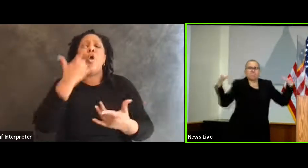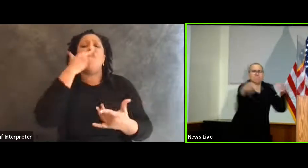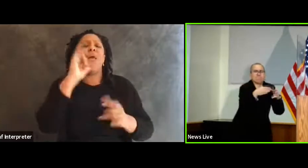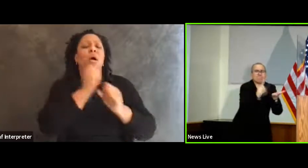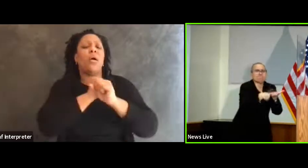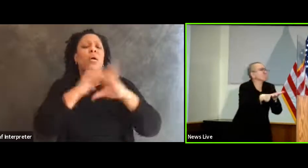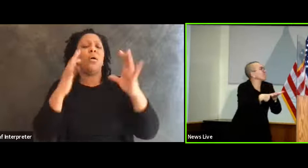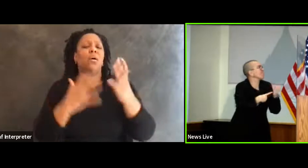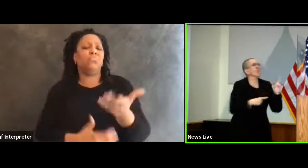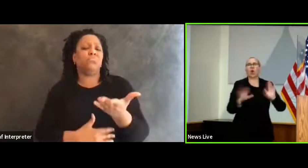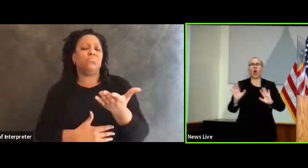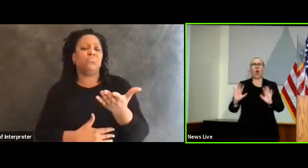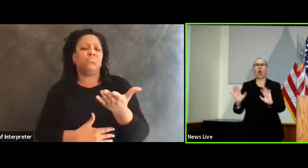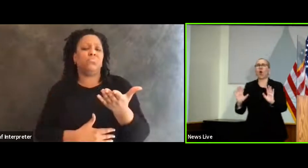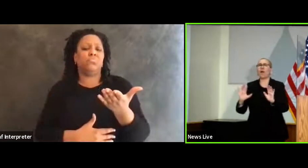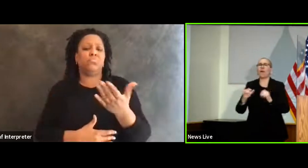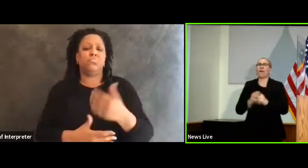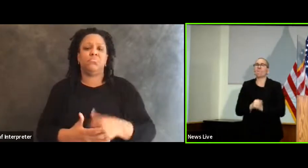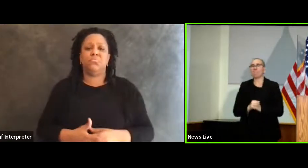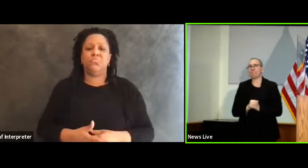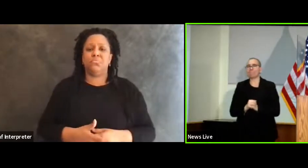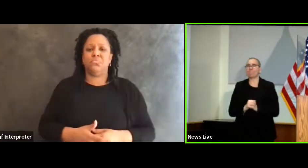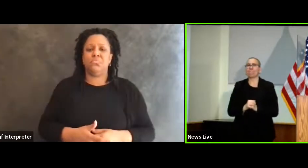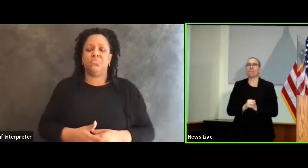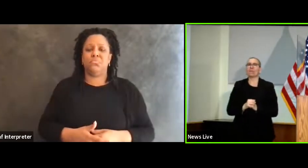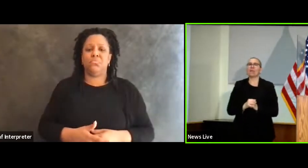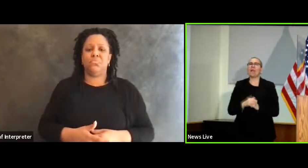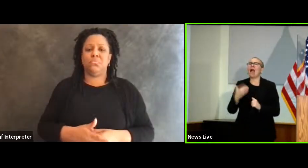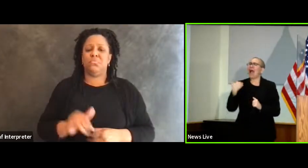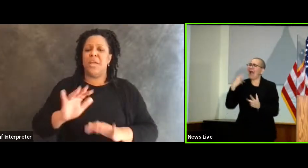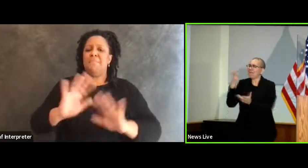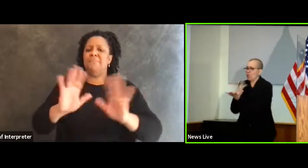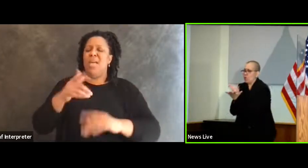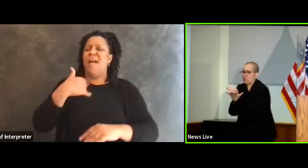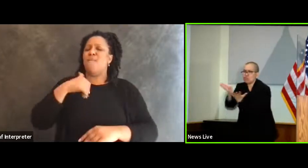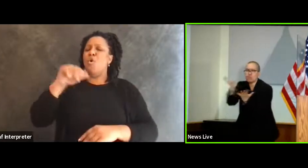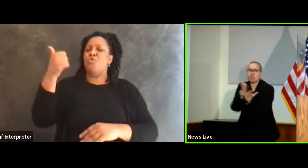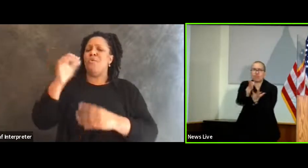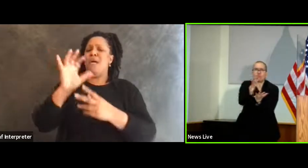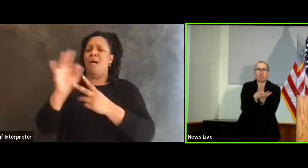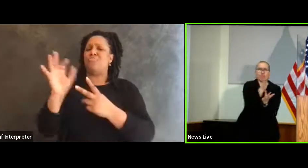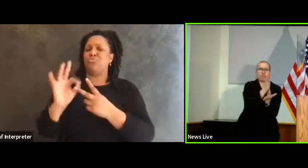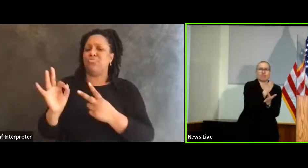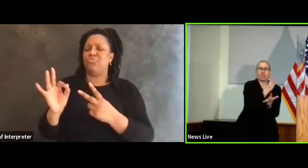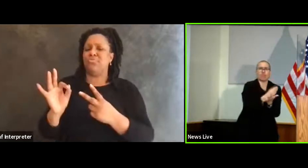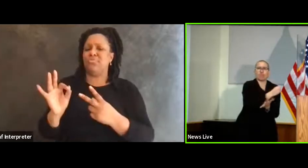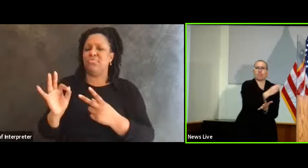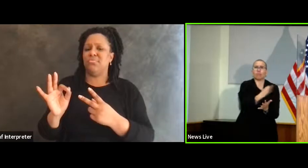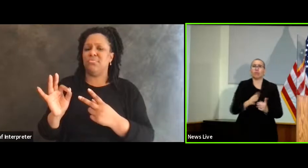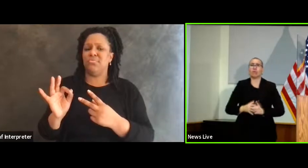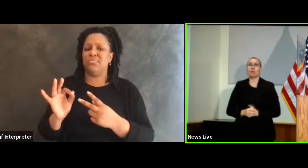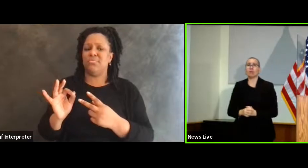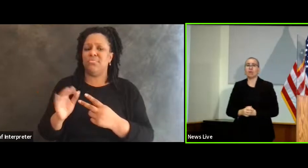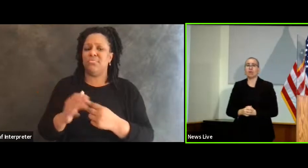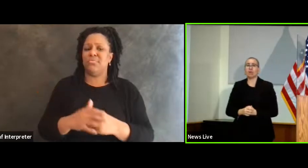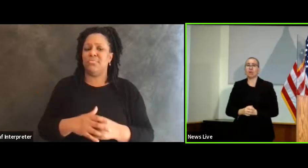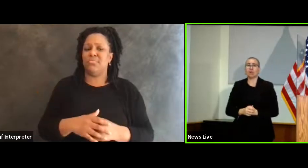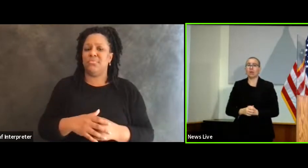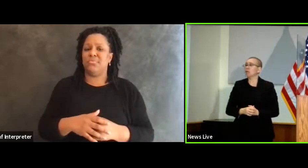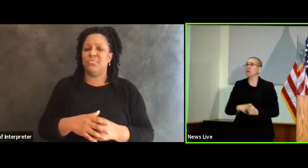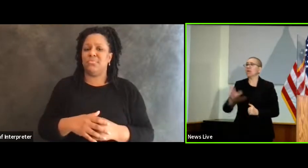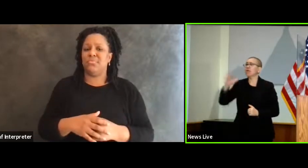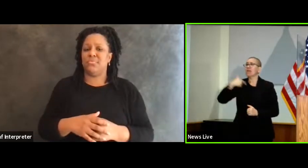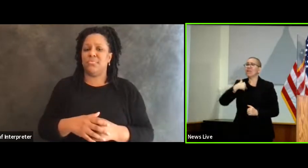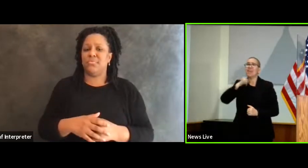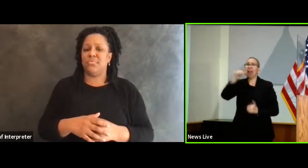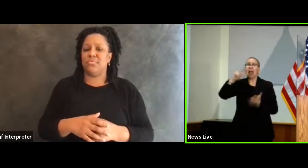don't think it's ever good to go in, and I've said this many, many times and been criticized for it. You've heard me say it. I don't draw the red lines before we even